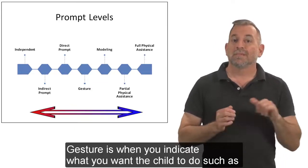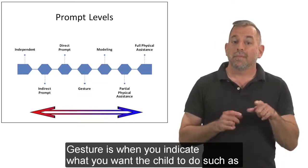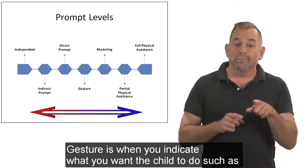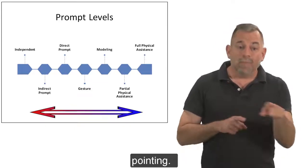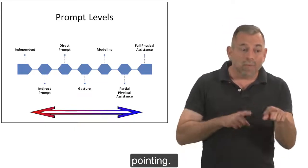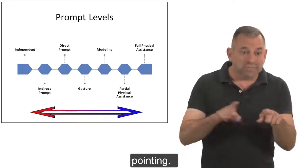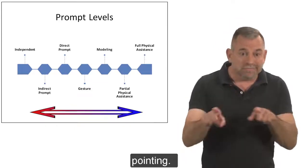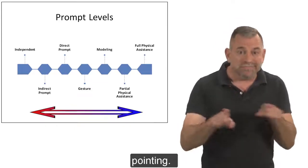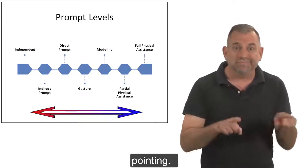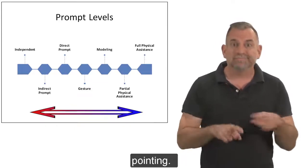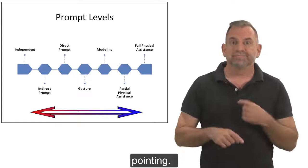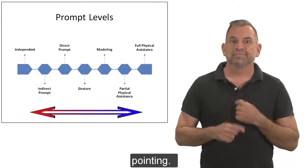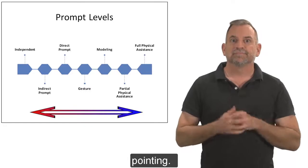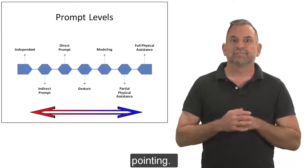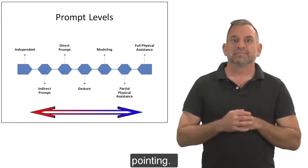as pointing.